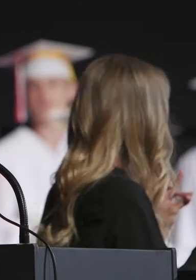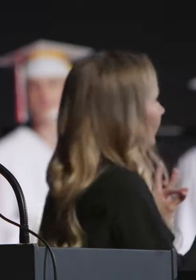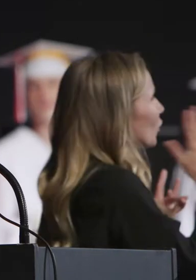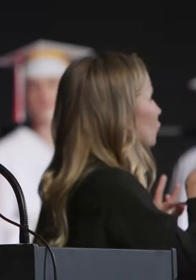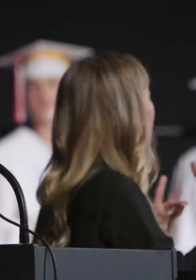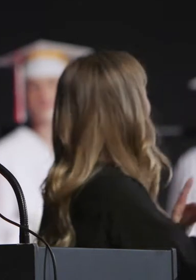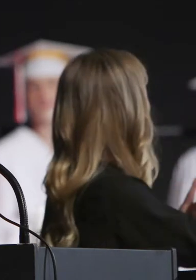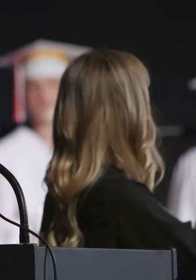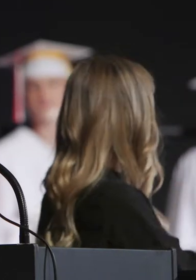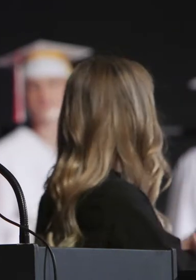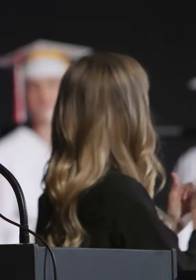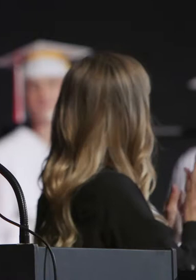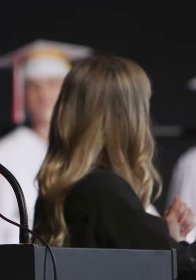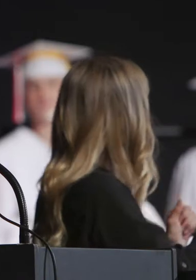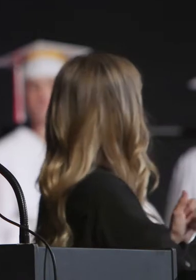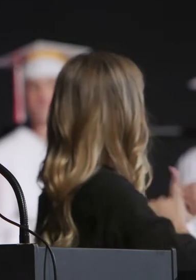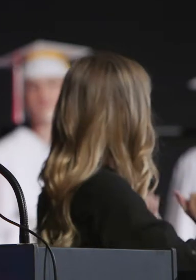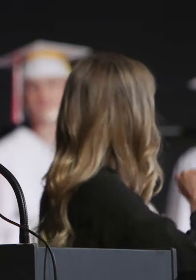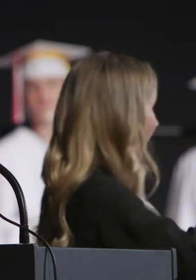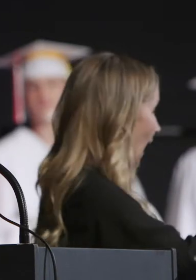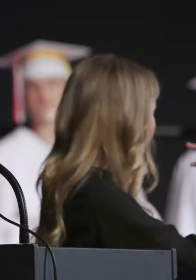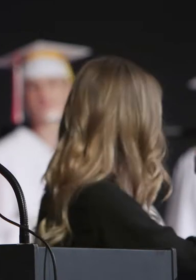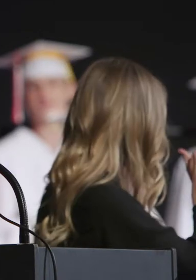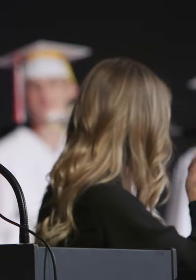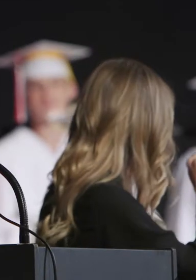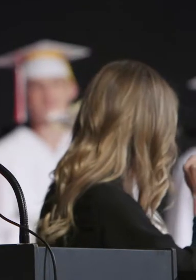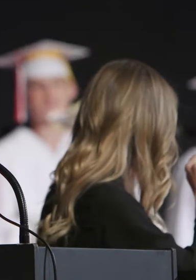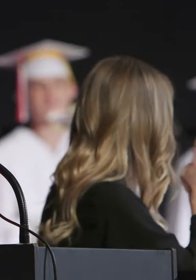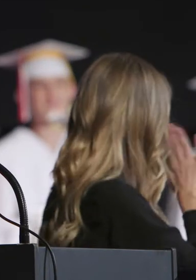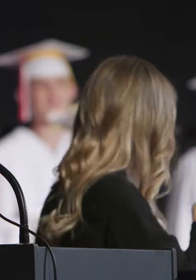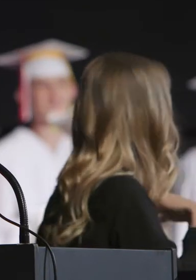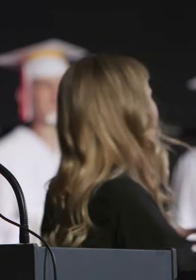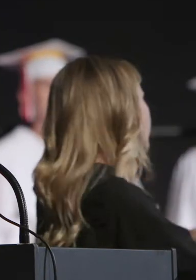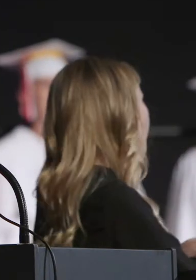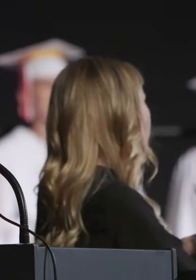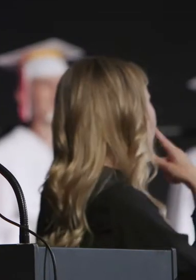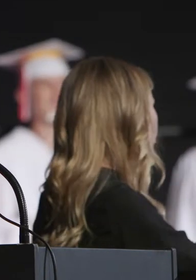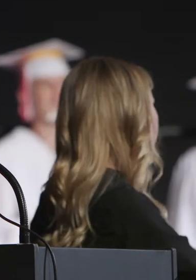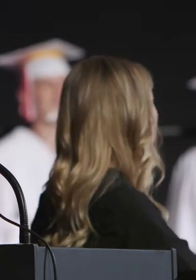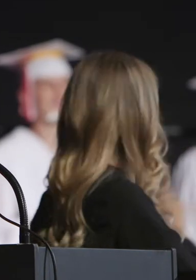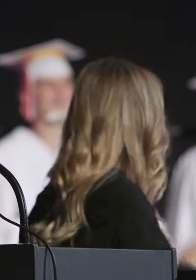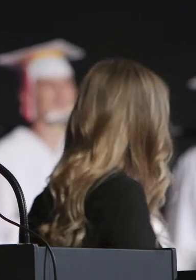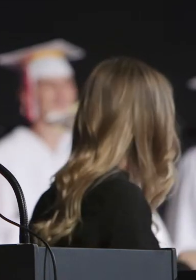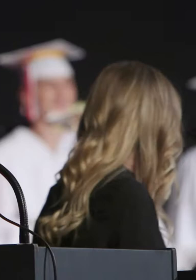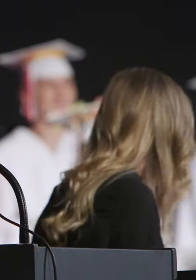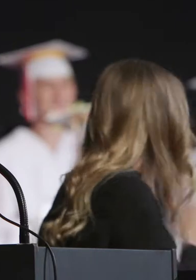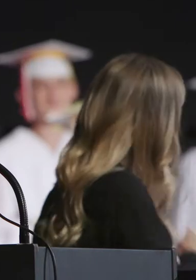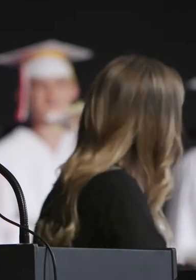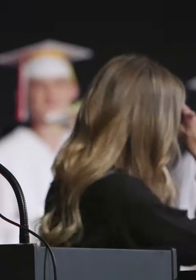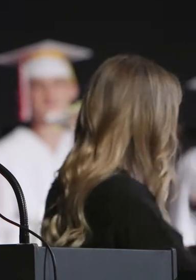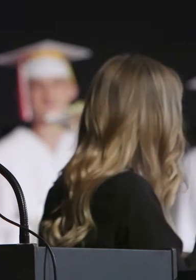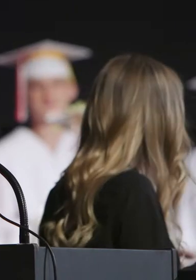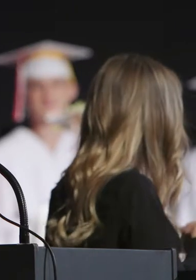Shakespeare, of course, with his play, Hamlet. Are you familiar with Hamlet? Here's a quick synopsis. King dies. King's brother